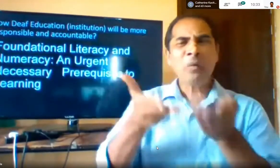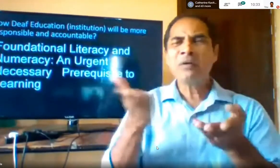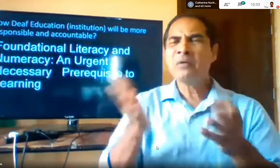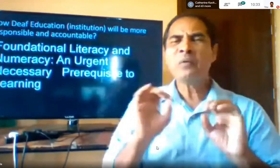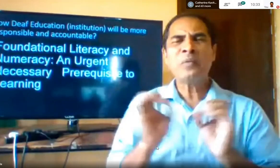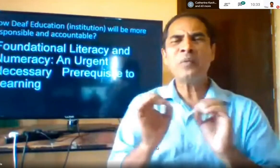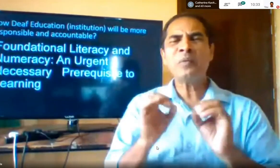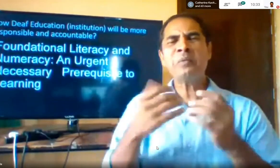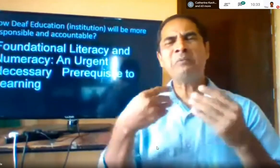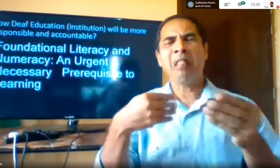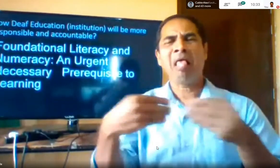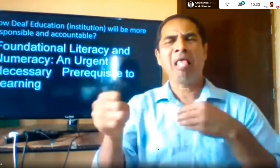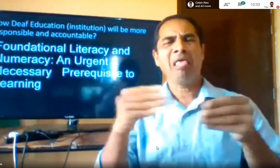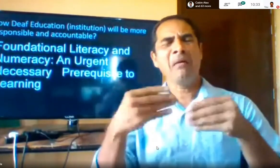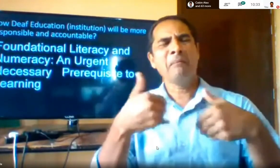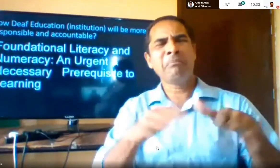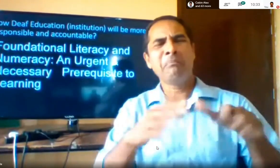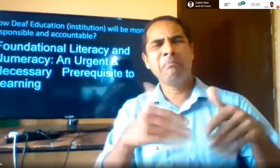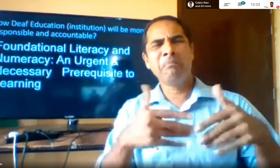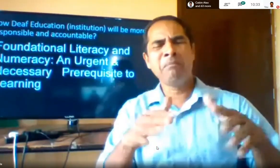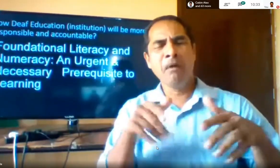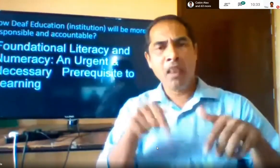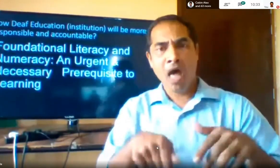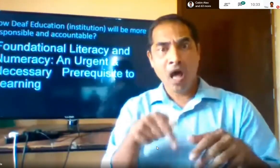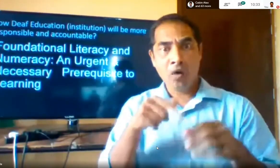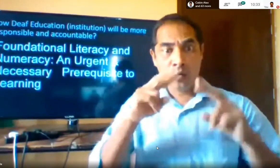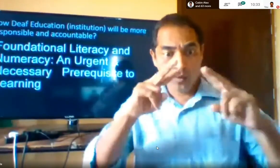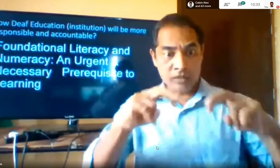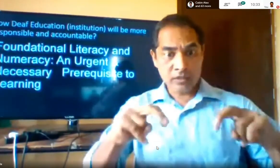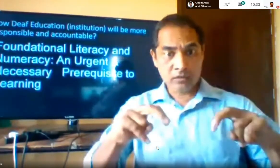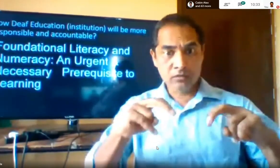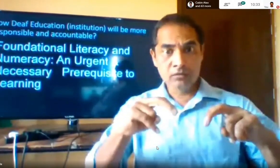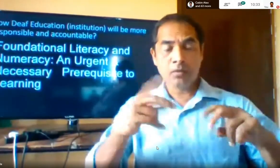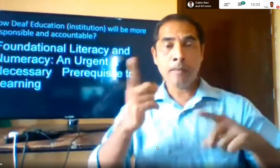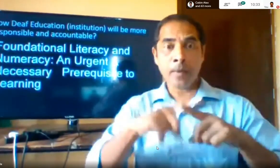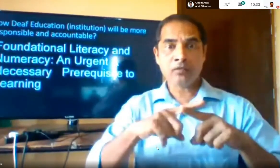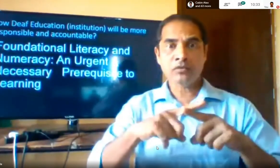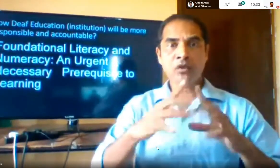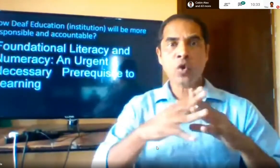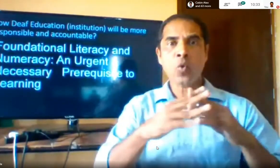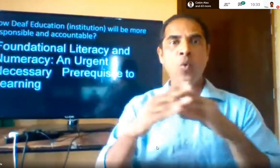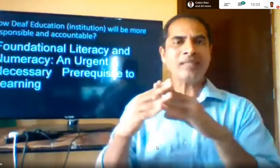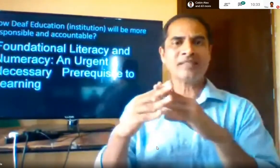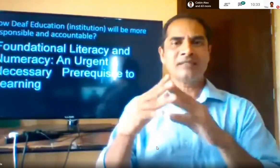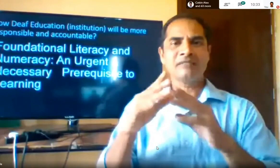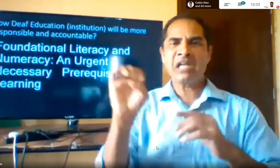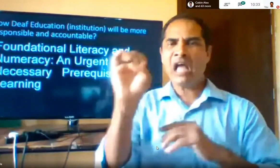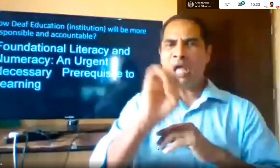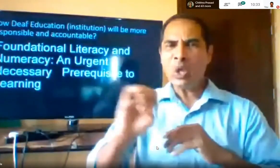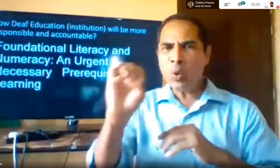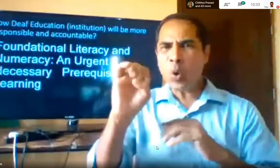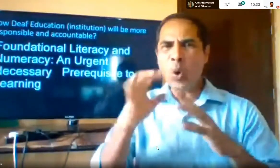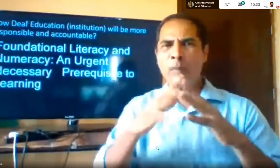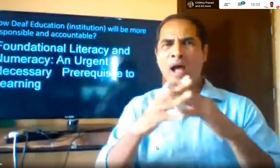So numeracy, what does that mean? Till now, it was not focused topic in NEP.